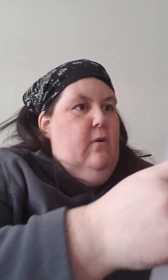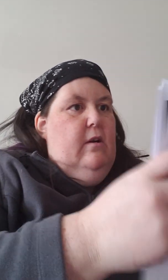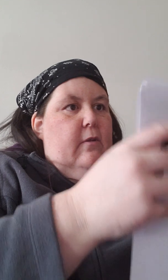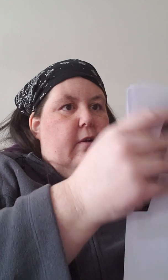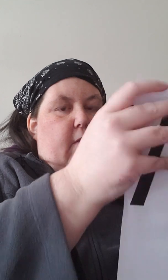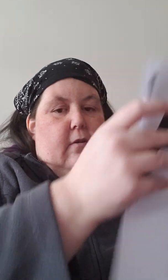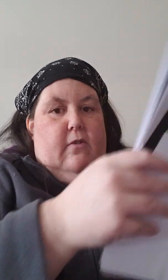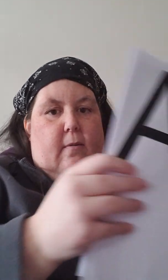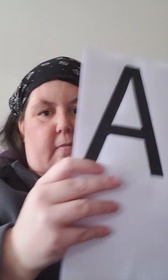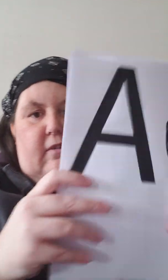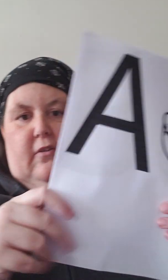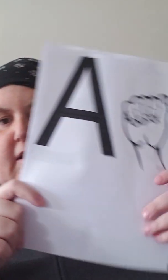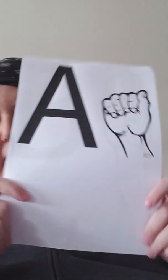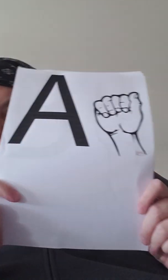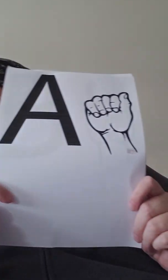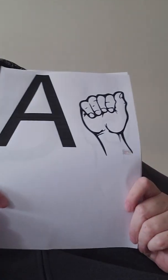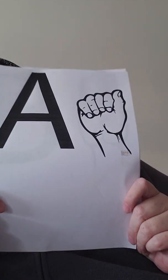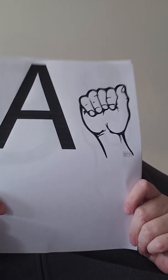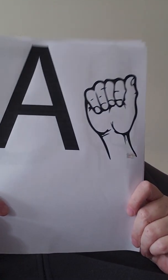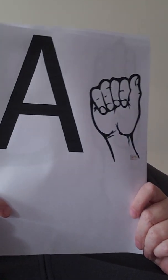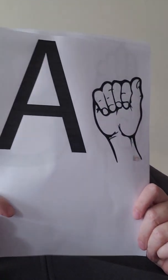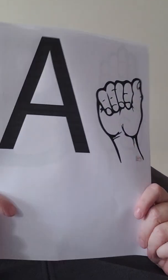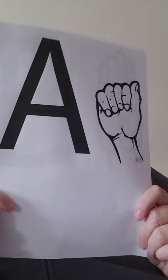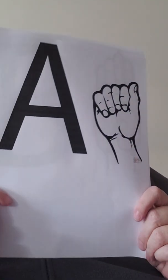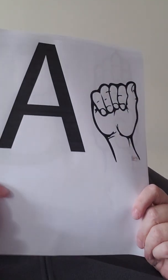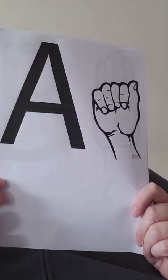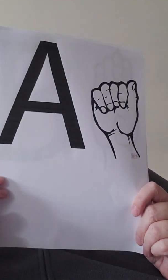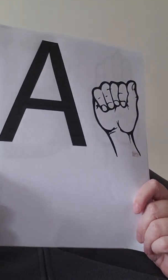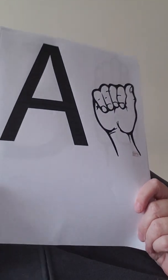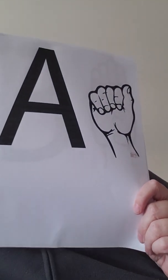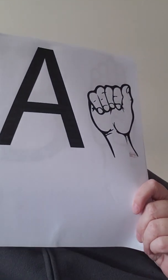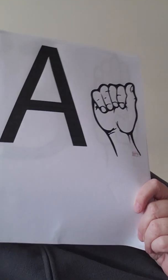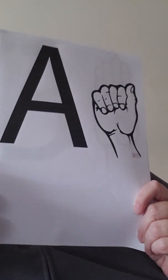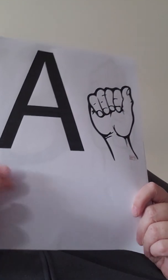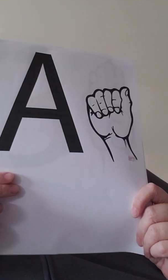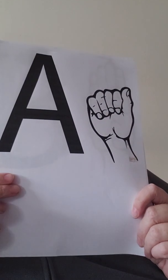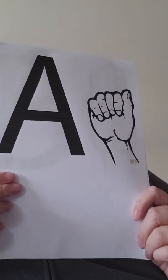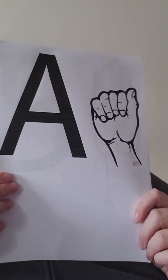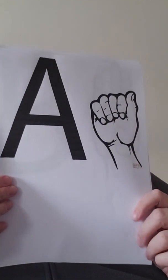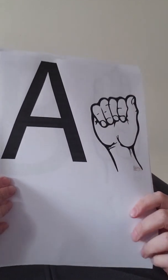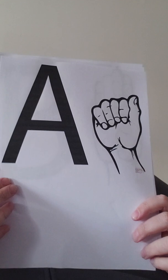quickly review them so that you would be able to see. So that is your A.